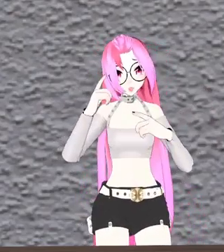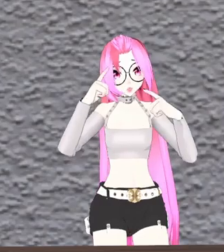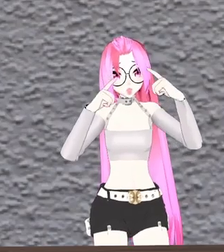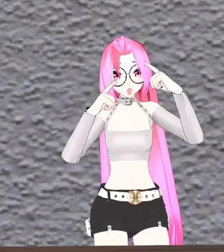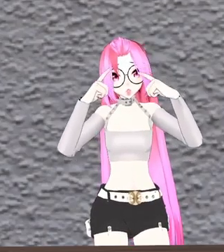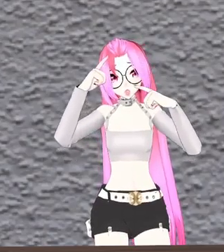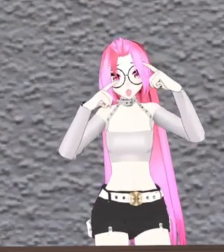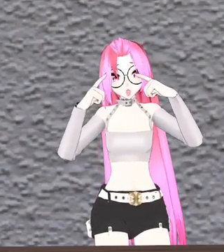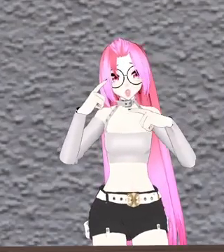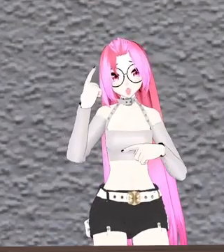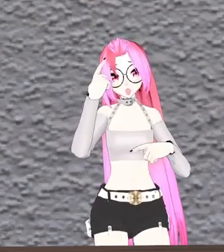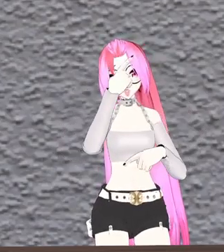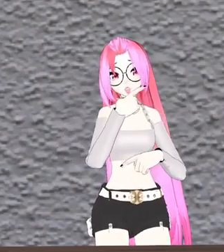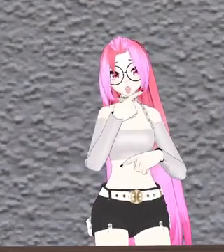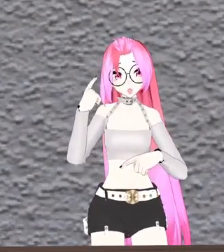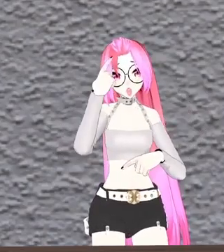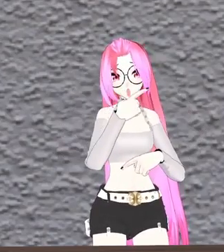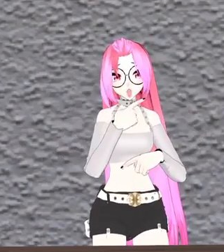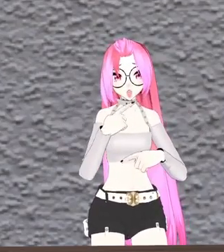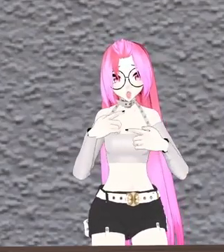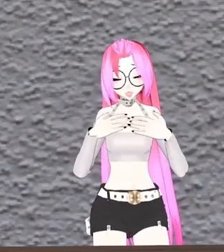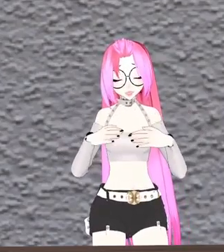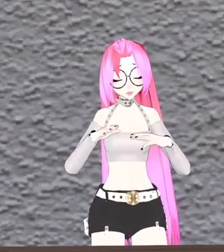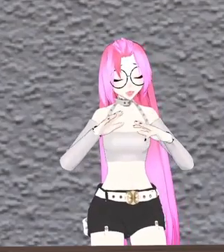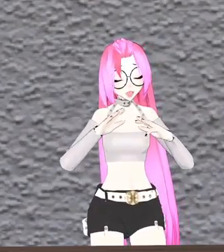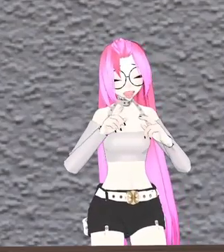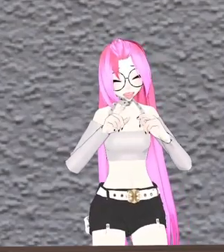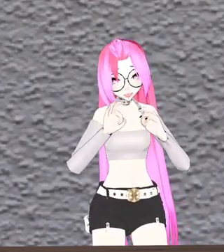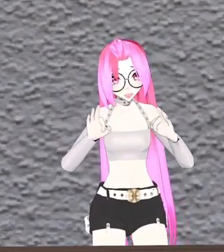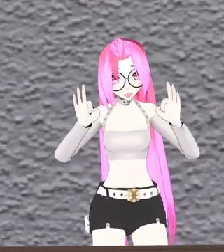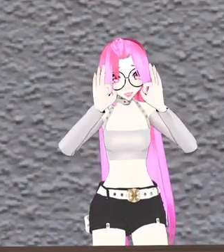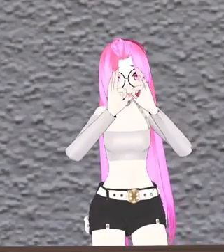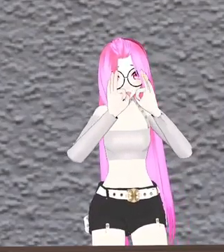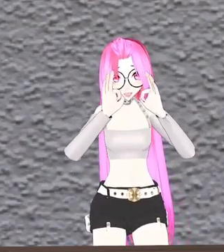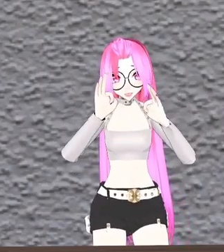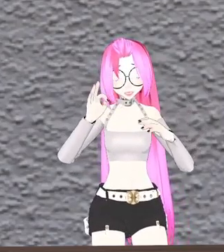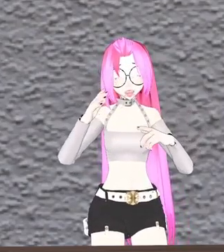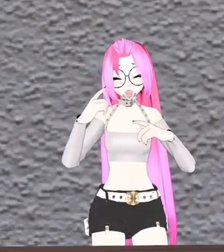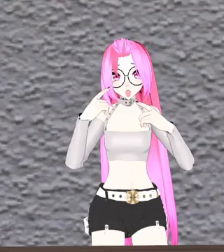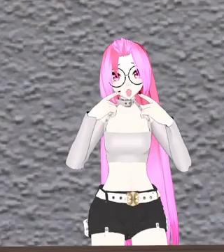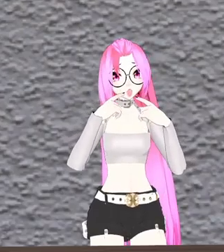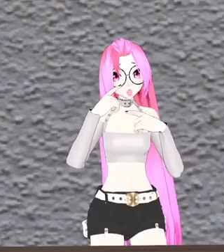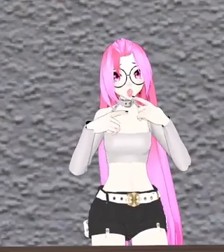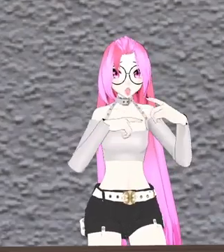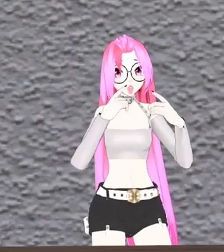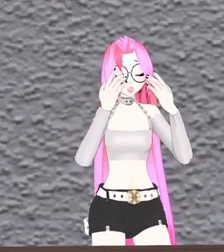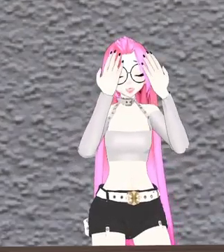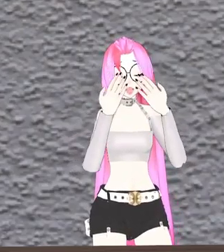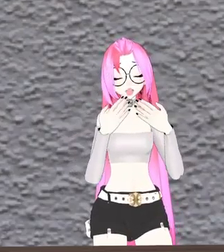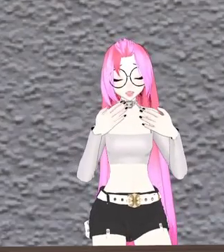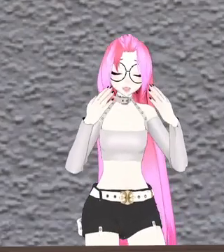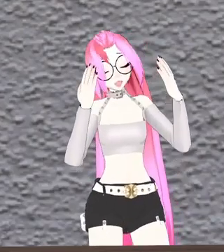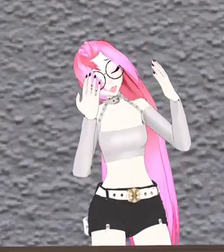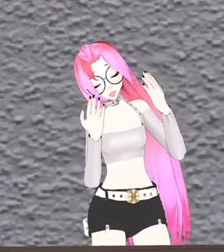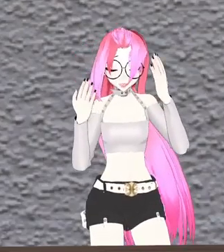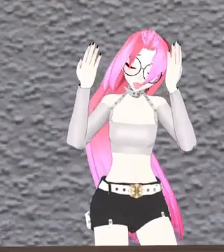Nope. No. Your facial expressions and your body language play a big role. So if I'm signing sad, am I going to be